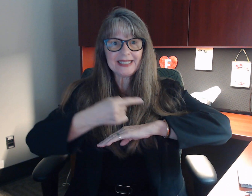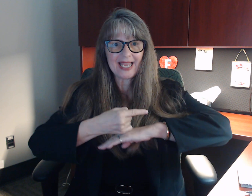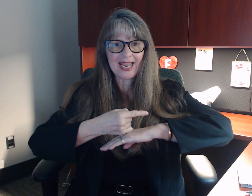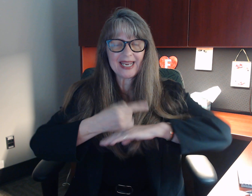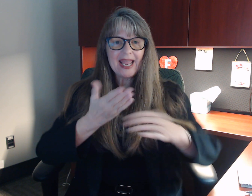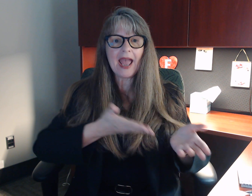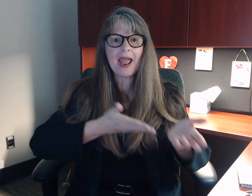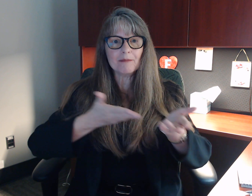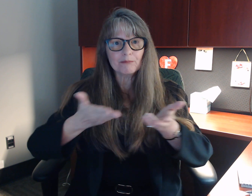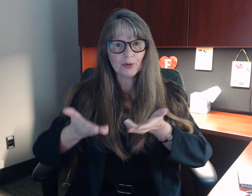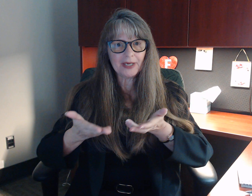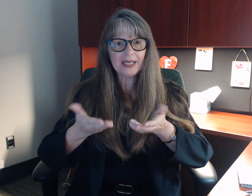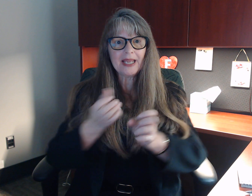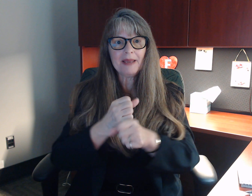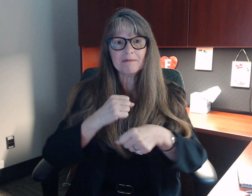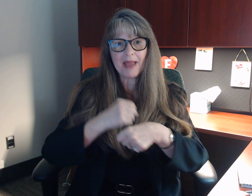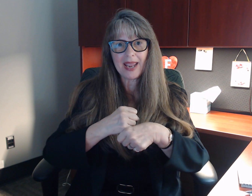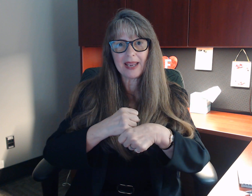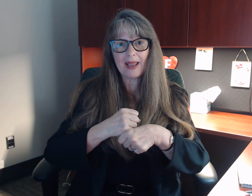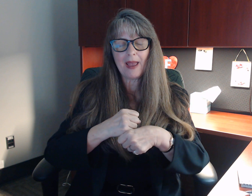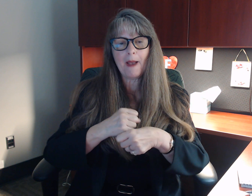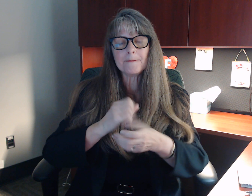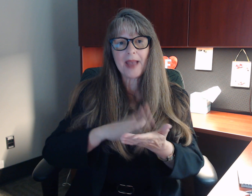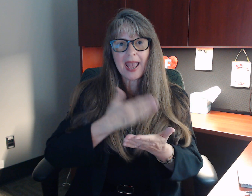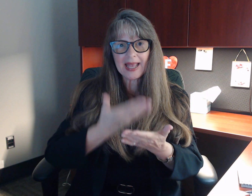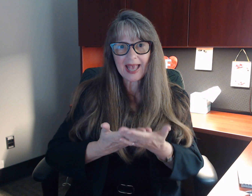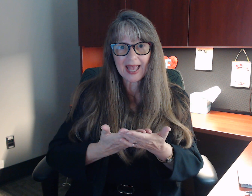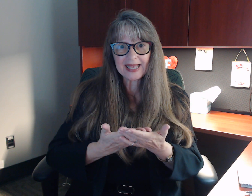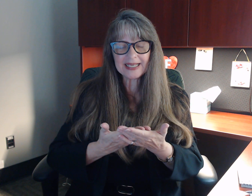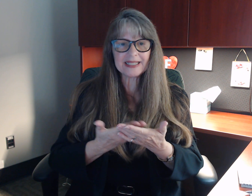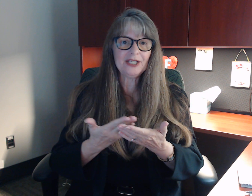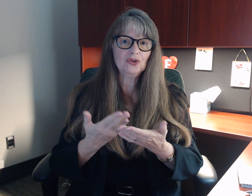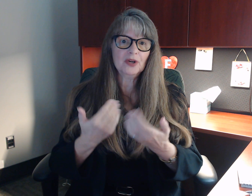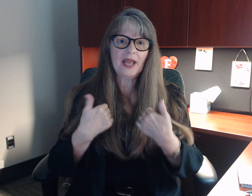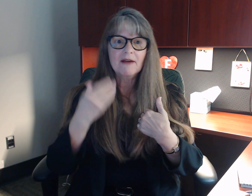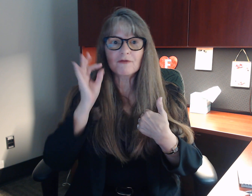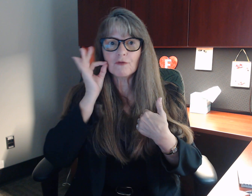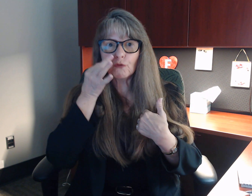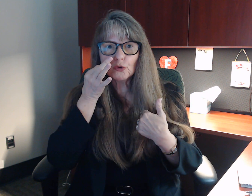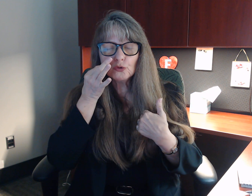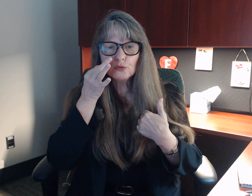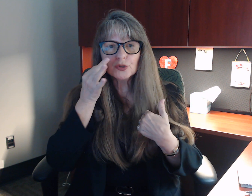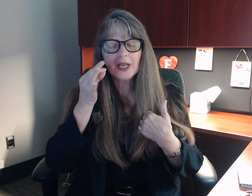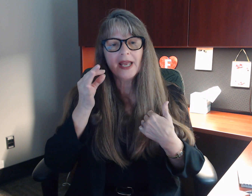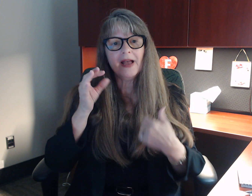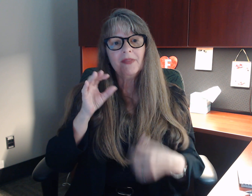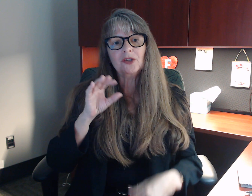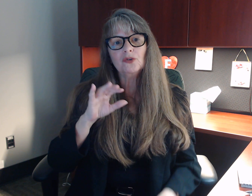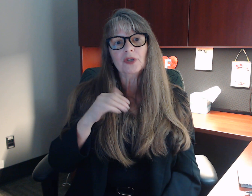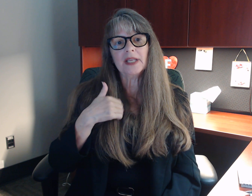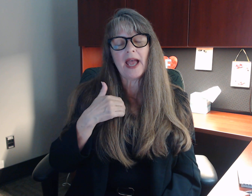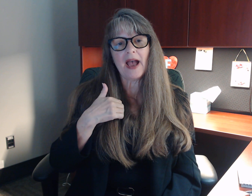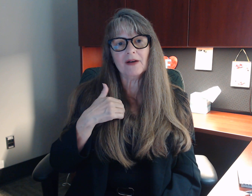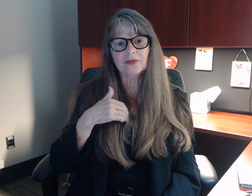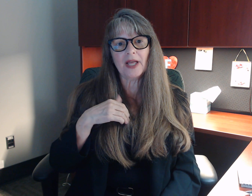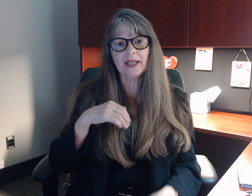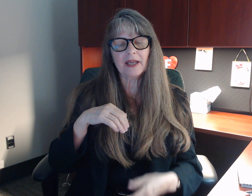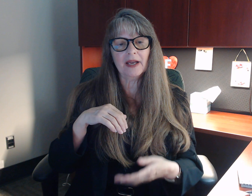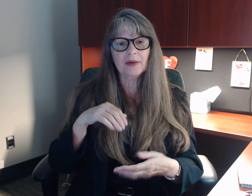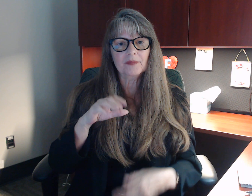day and bring and make pancakes, and you can have fruit, and then you can have like